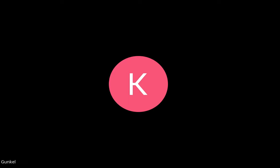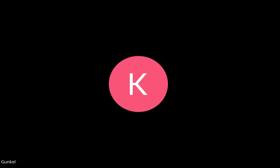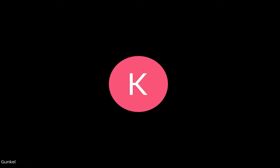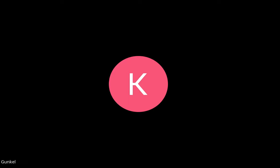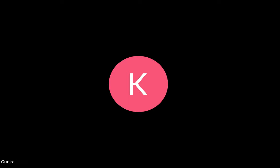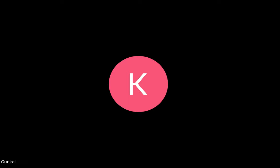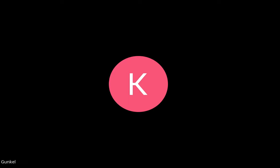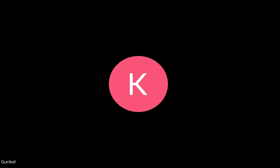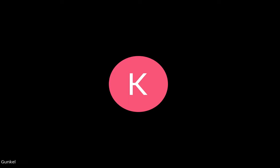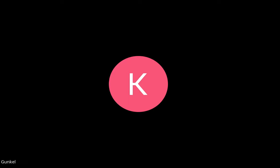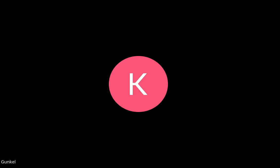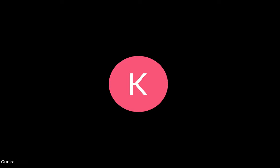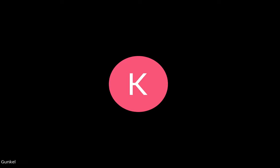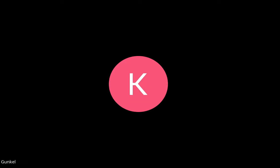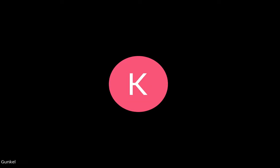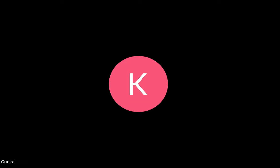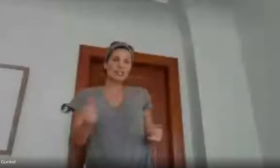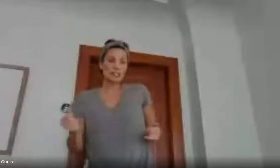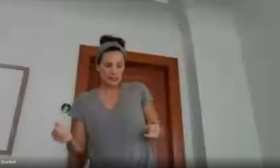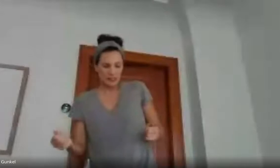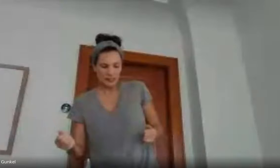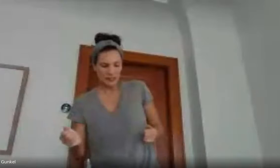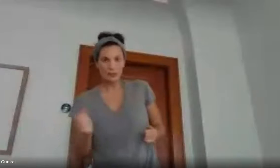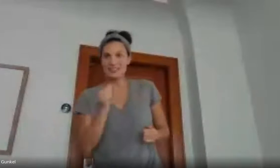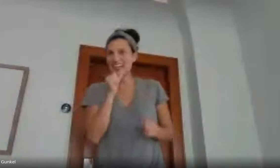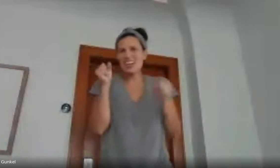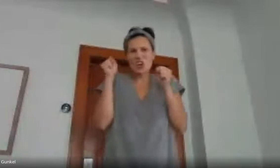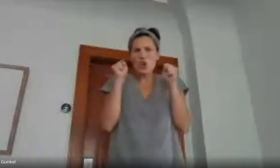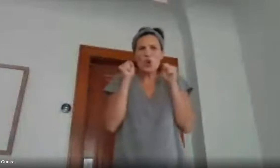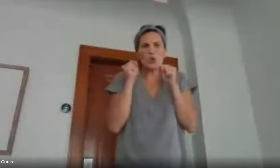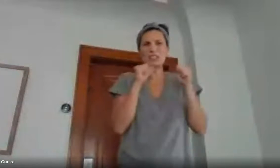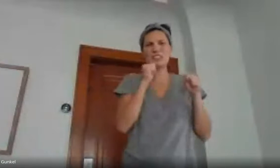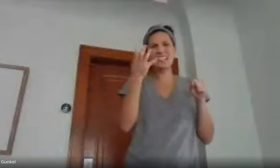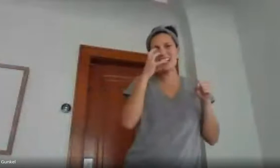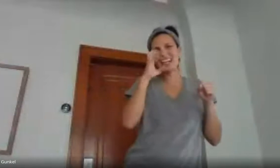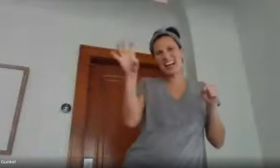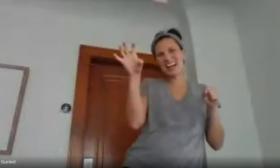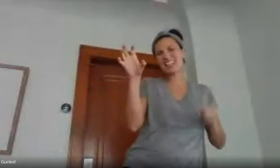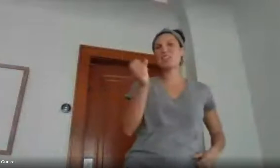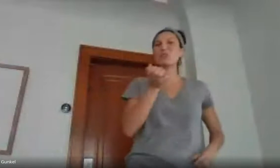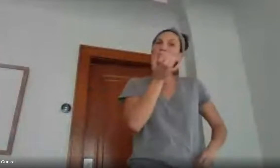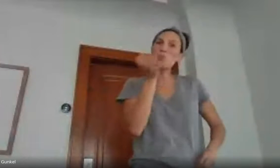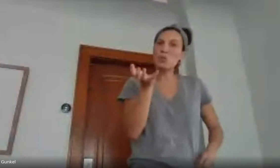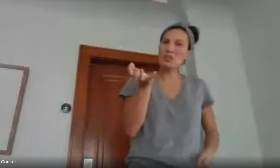remember, it felt windy. It was not cold. It was not hot. It was